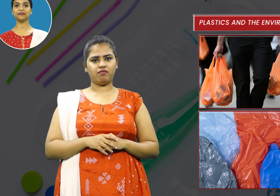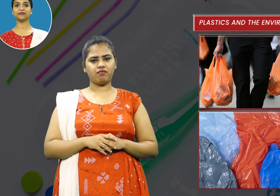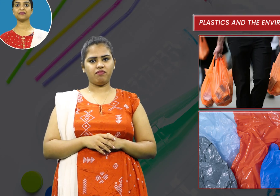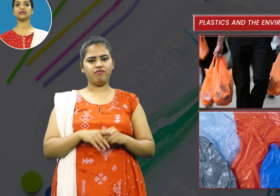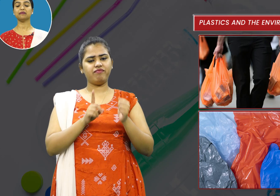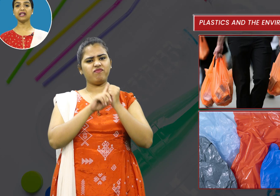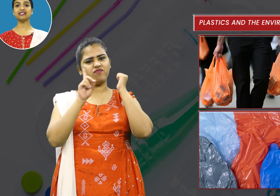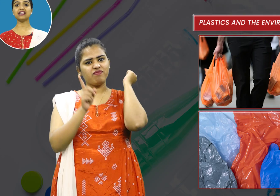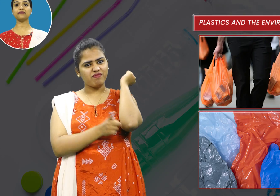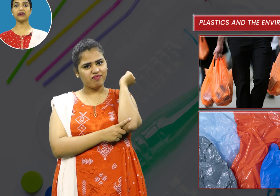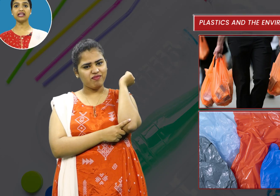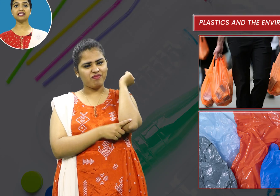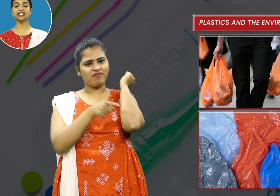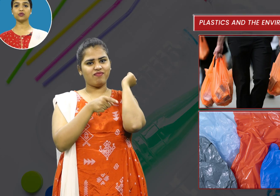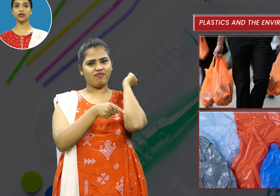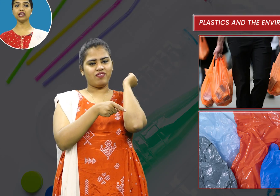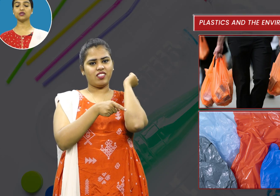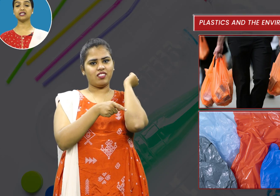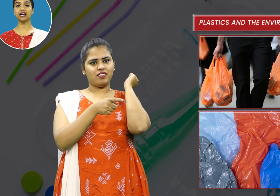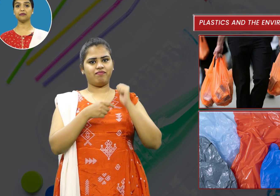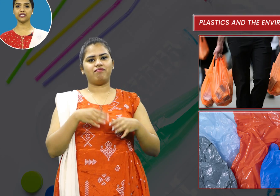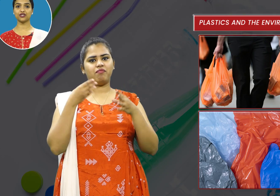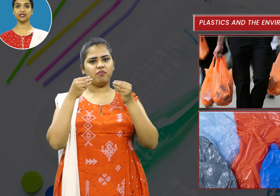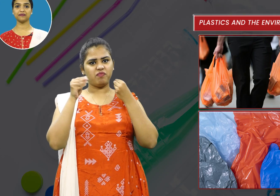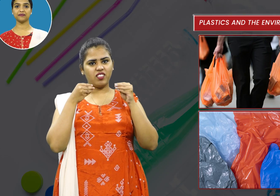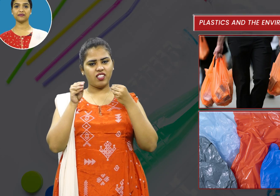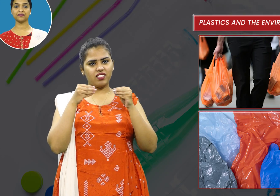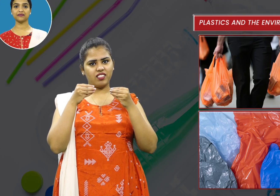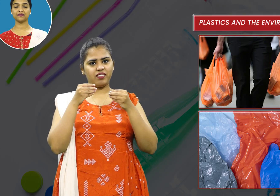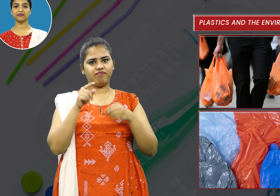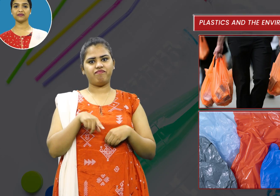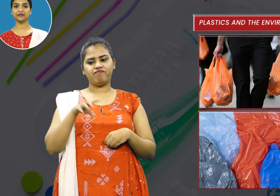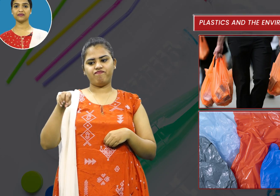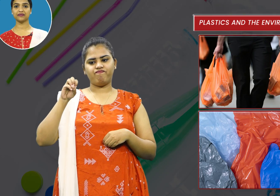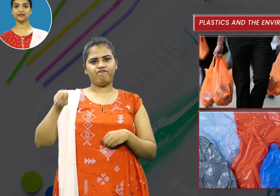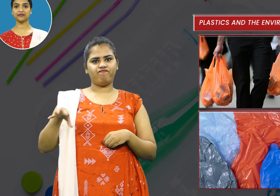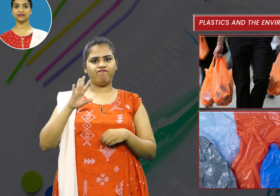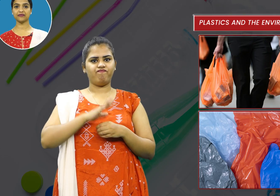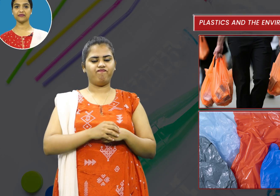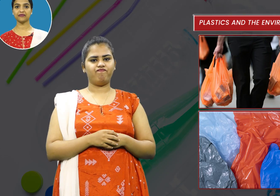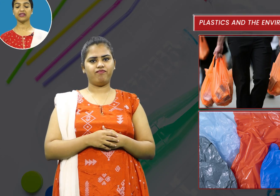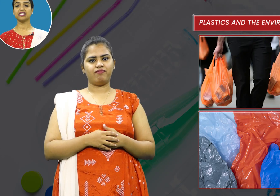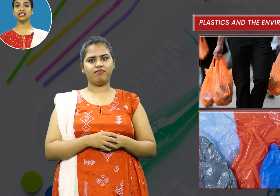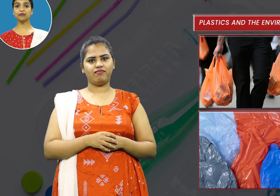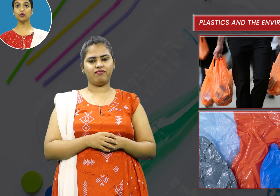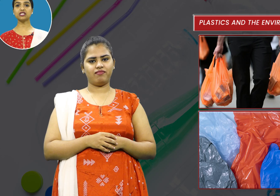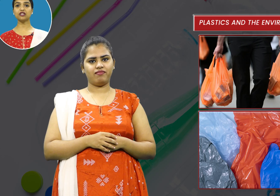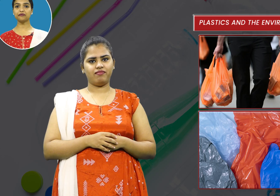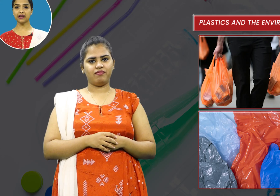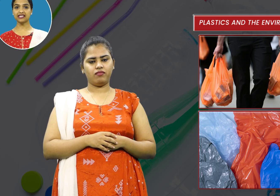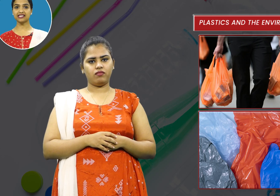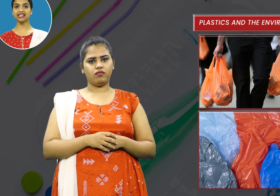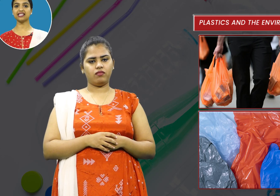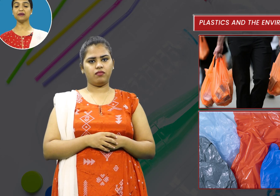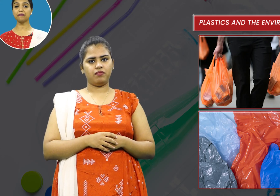Ultimately, plastic finds its way to the garbage. Disposal